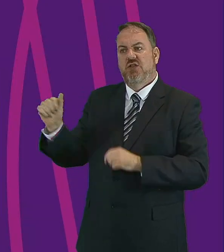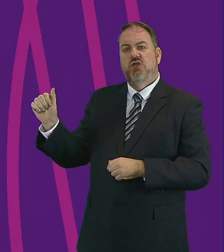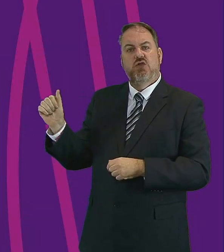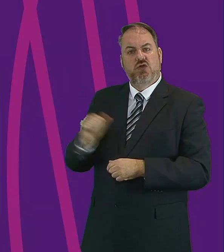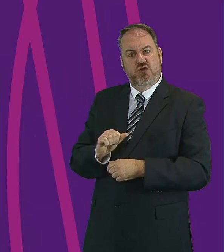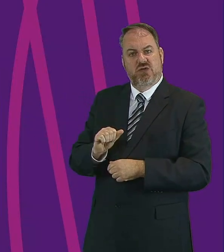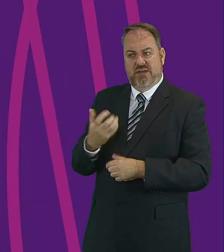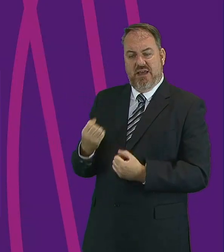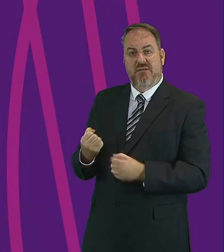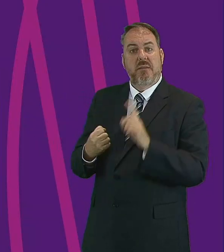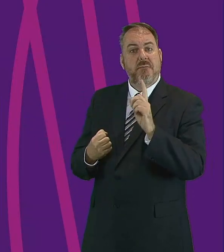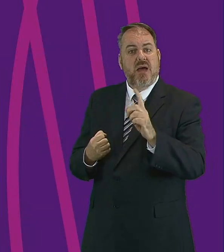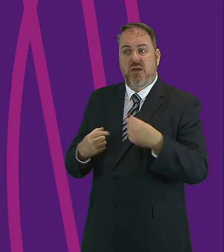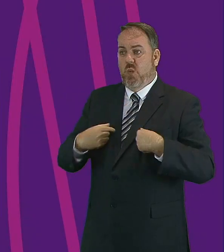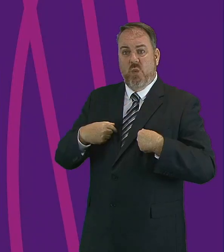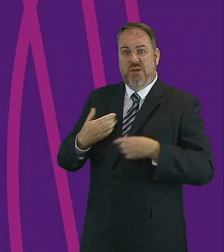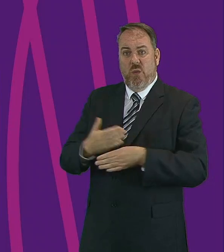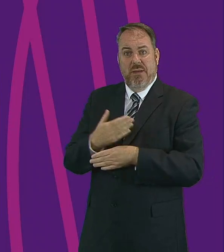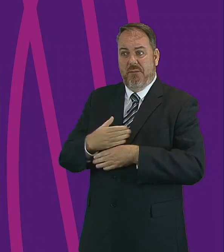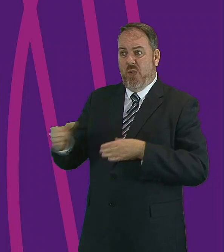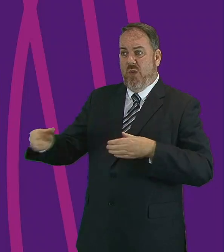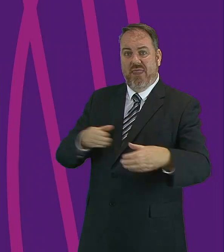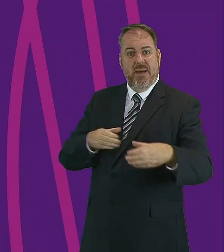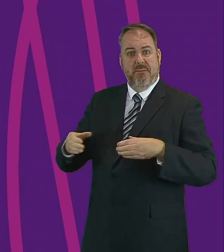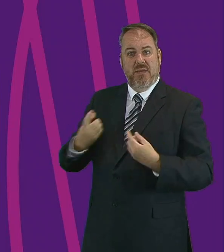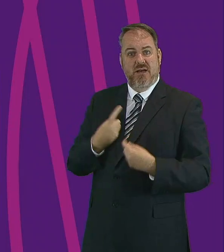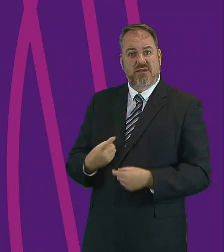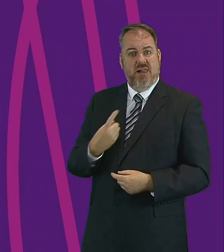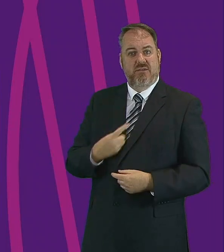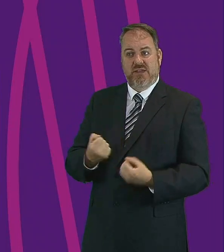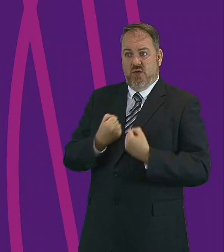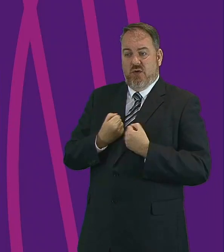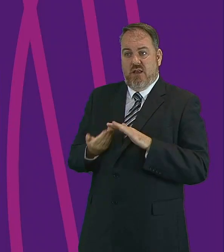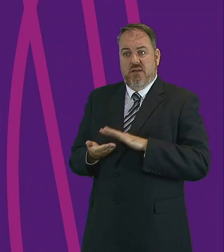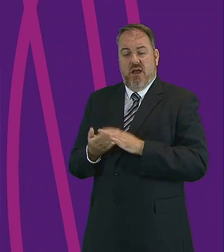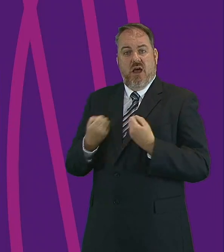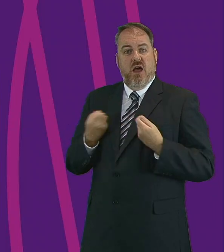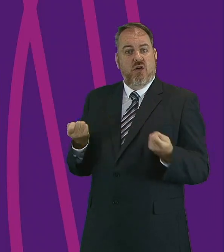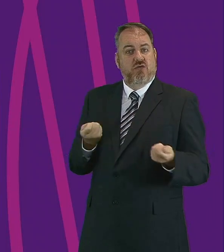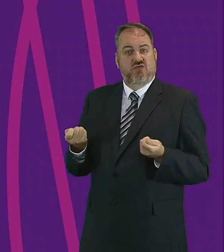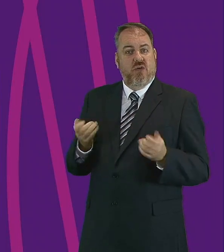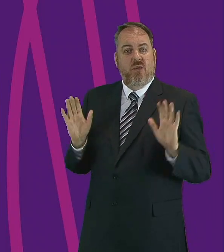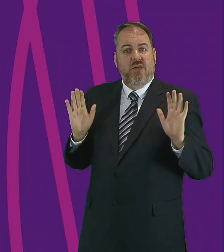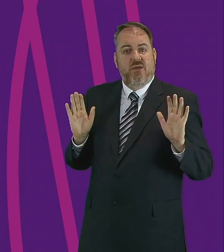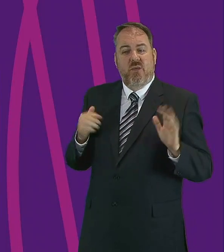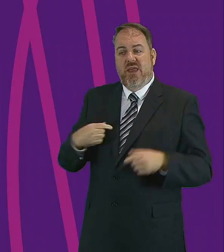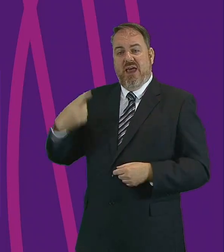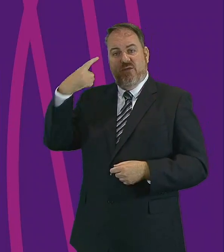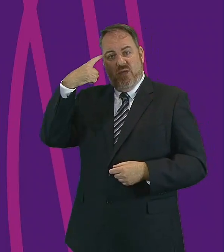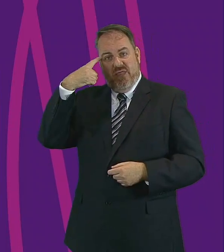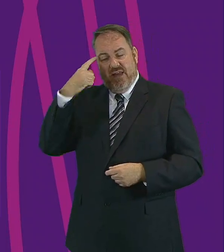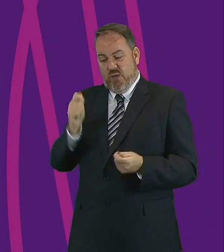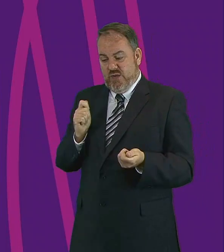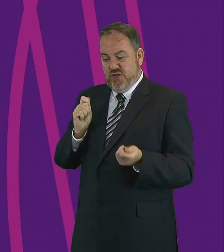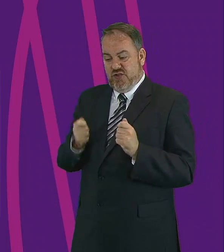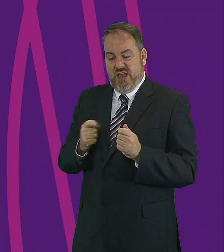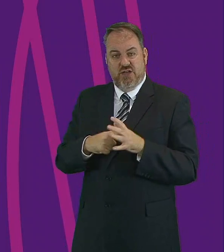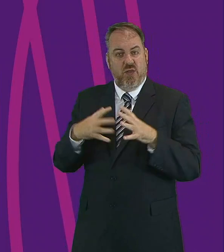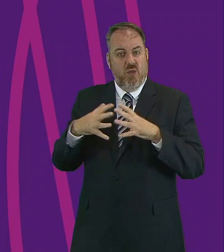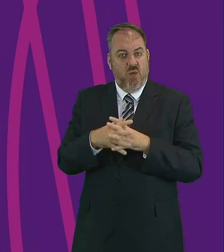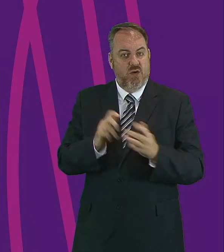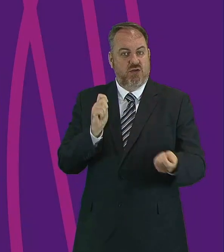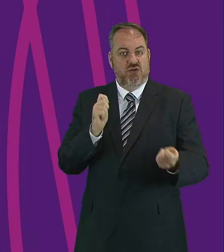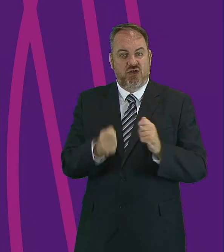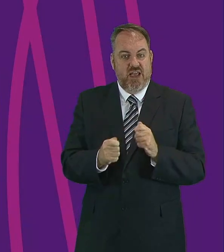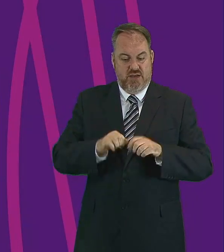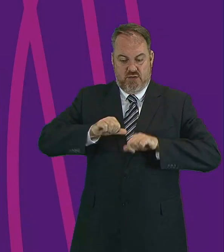now, is we don't employ directly a single one of them. So we have to look at how we reform the system to allow all of